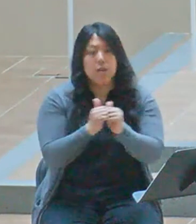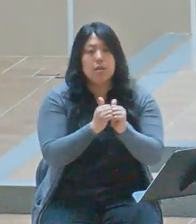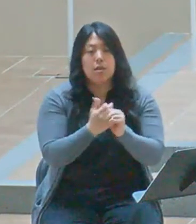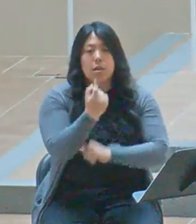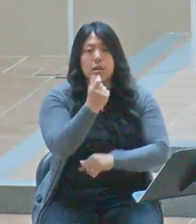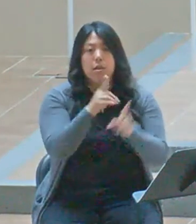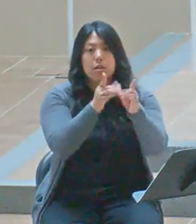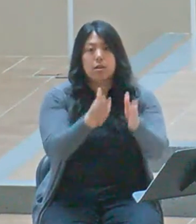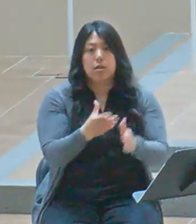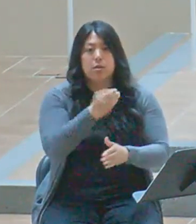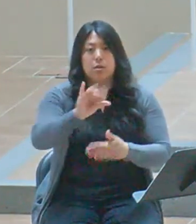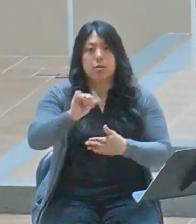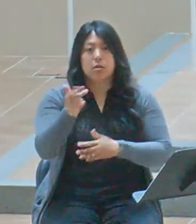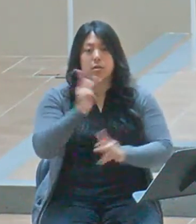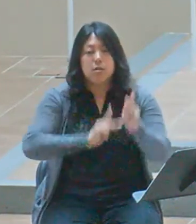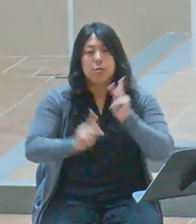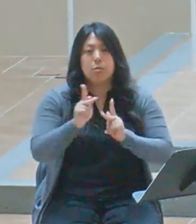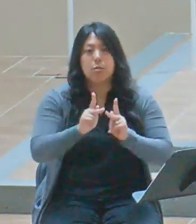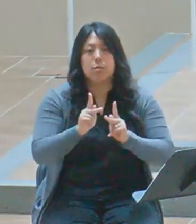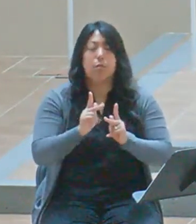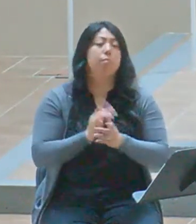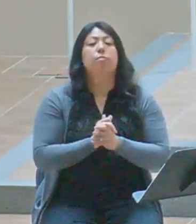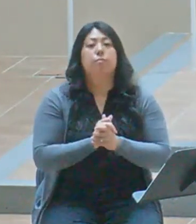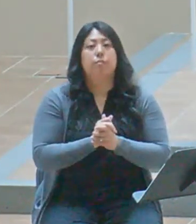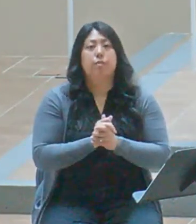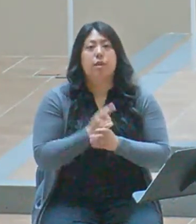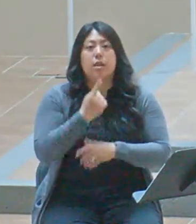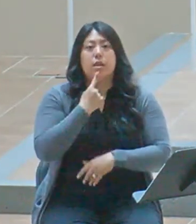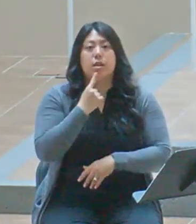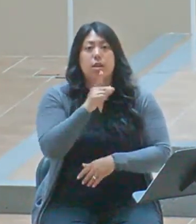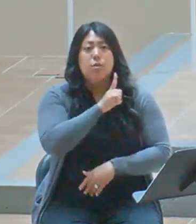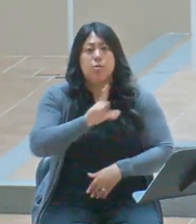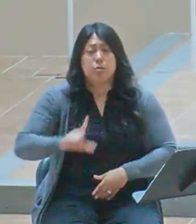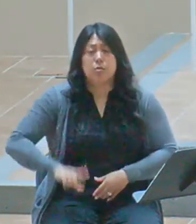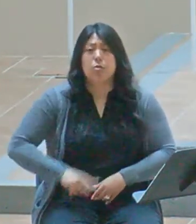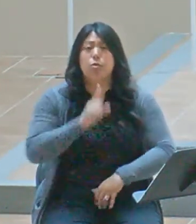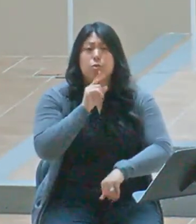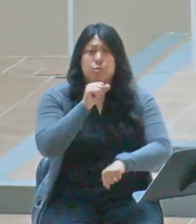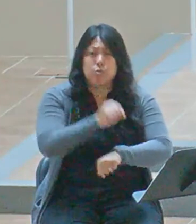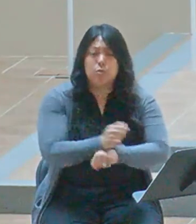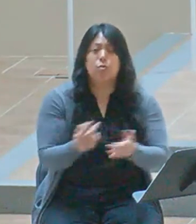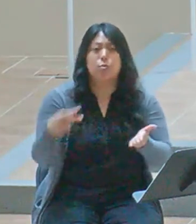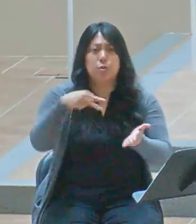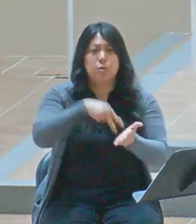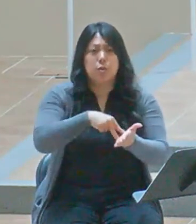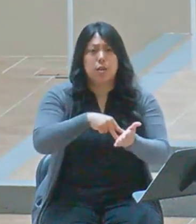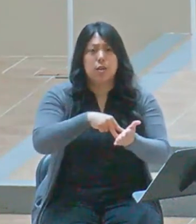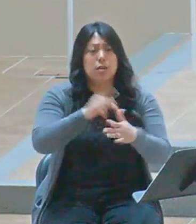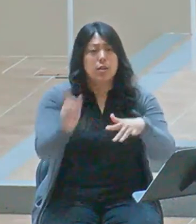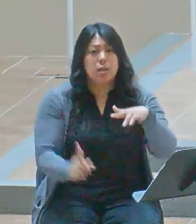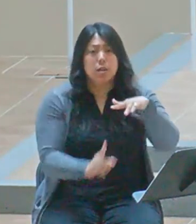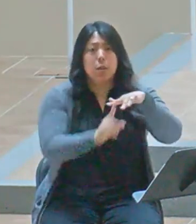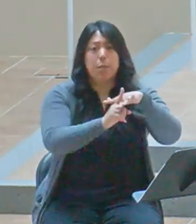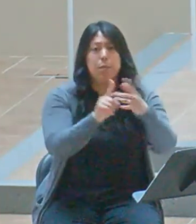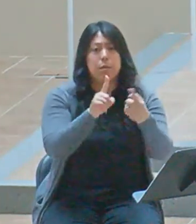the 11 and those with them, who were saying, 'The Lord has truly been raised and has appeared to